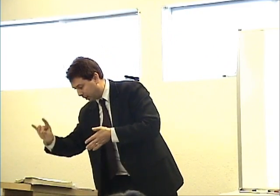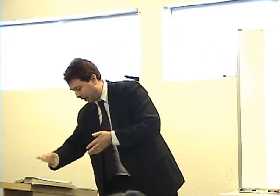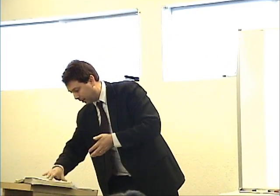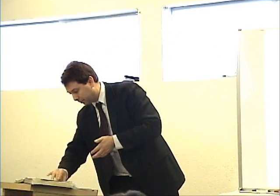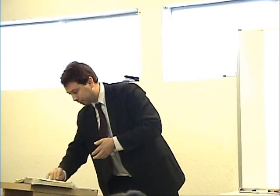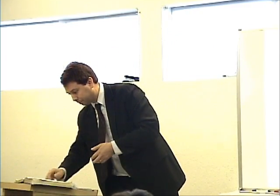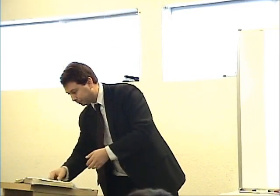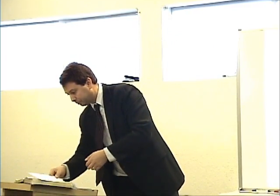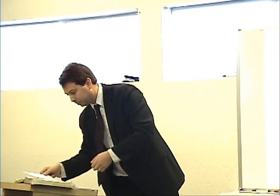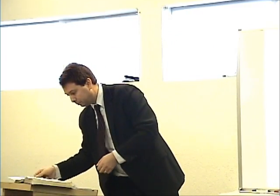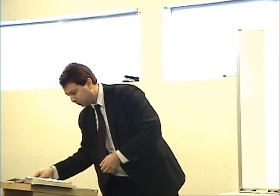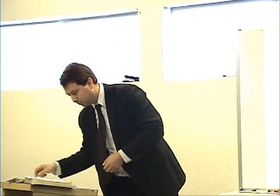8.